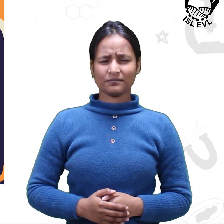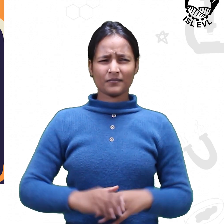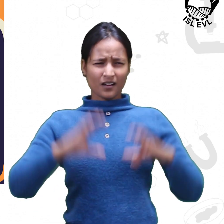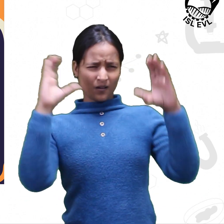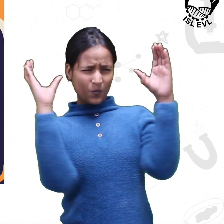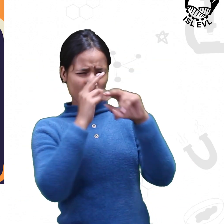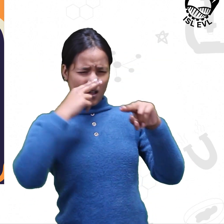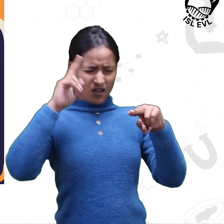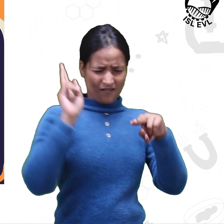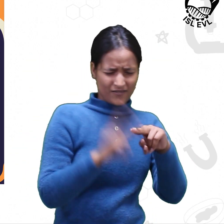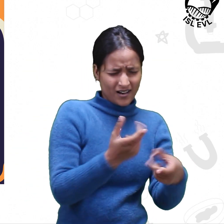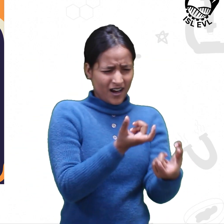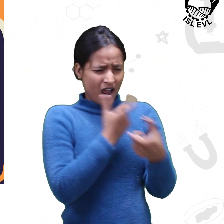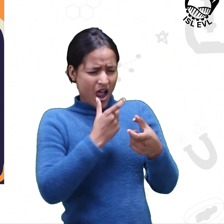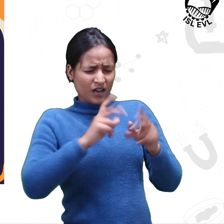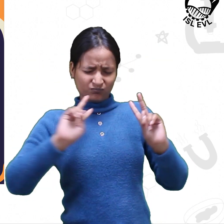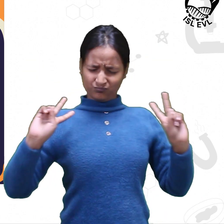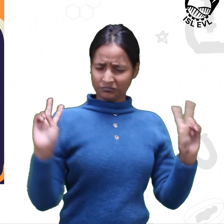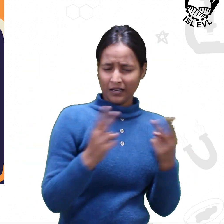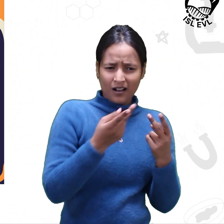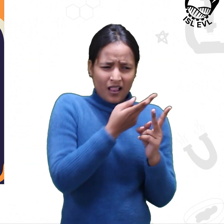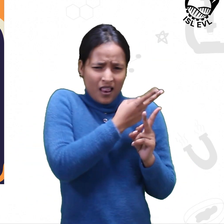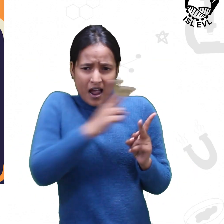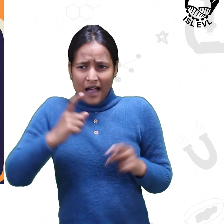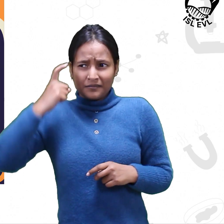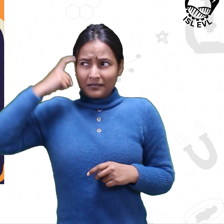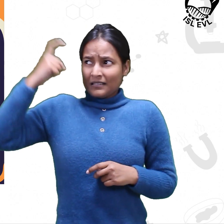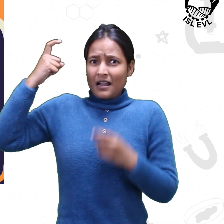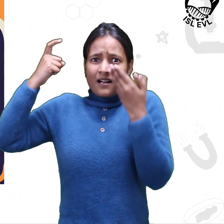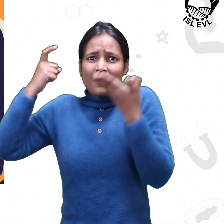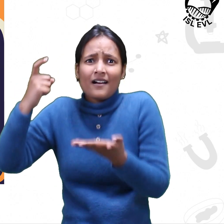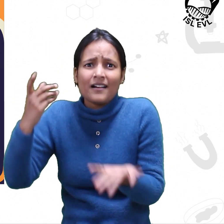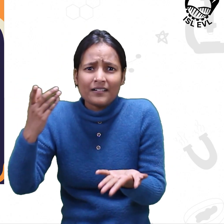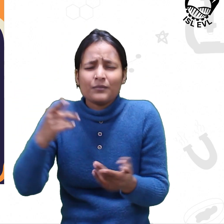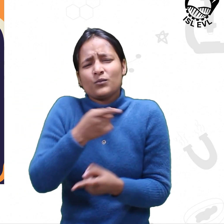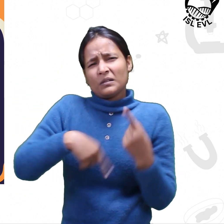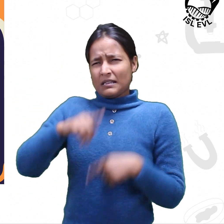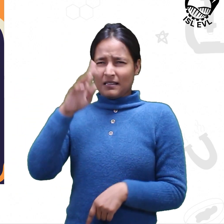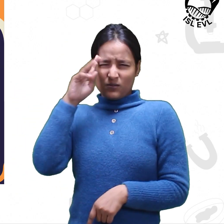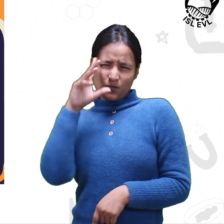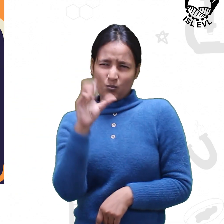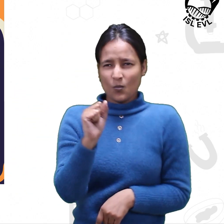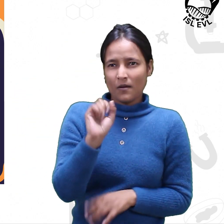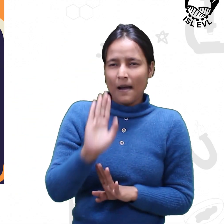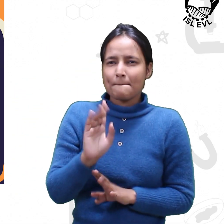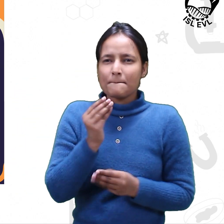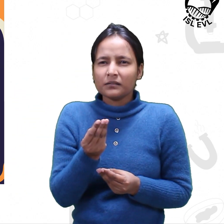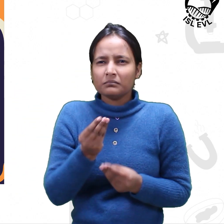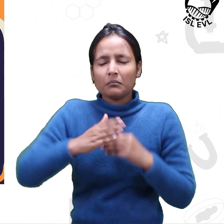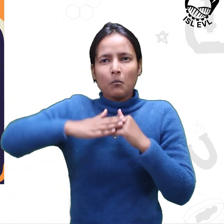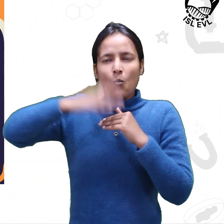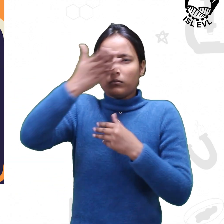Bizarre, funny, and weird. Life is full of such dreams. We remember some, but forget most of